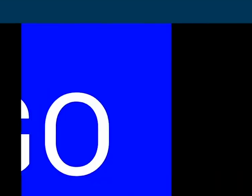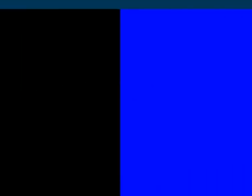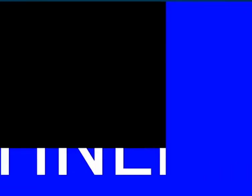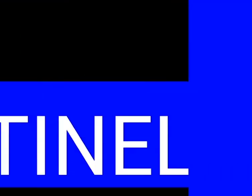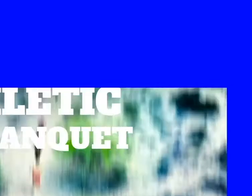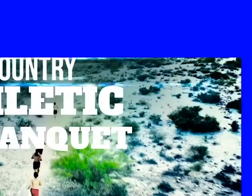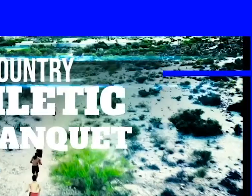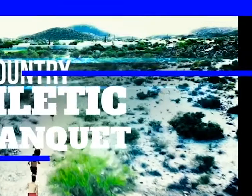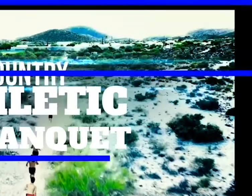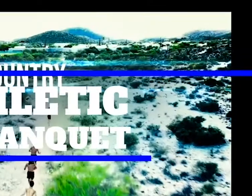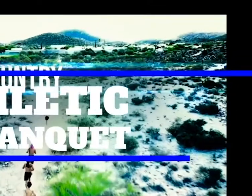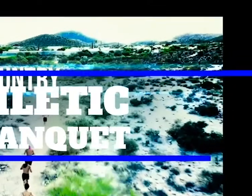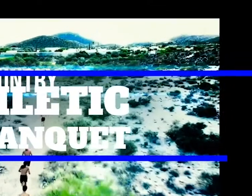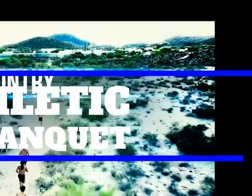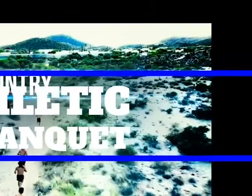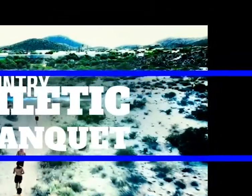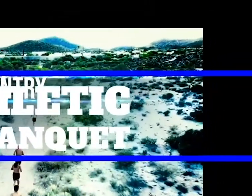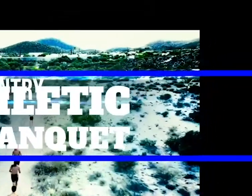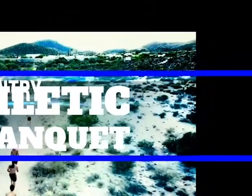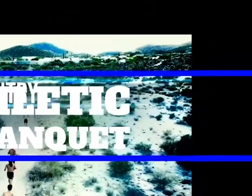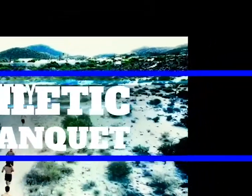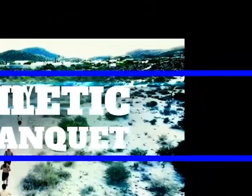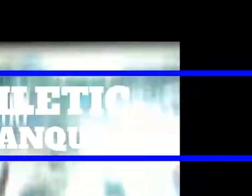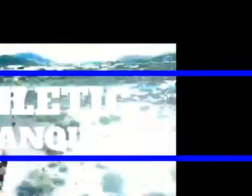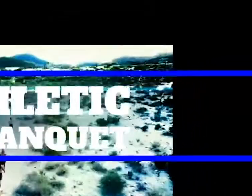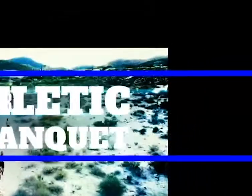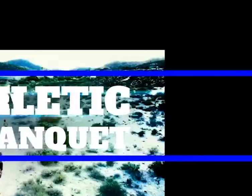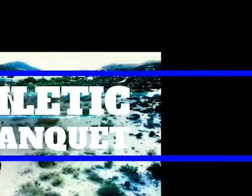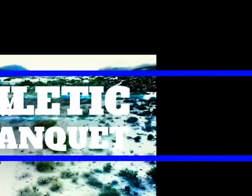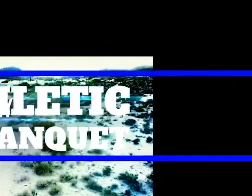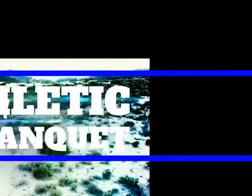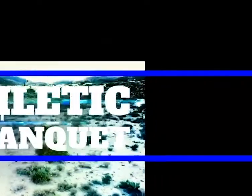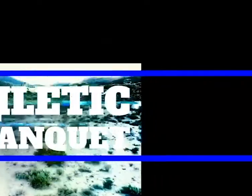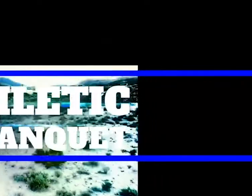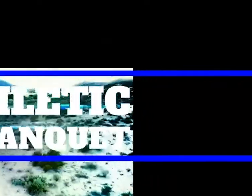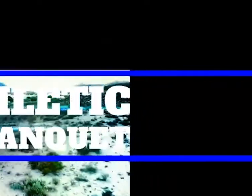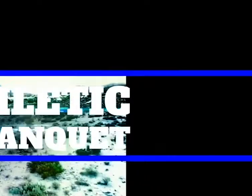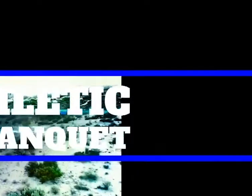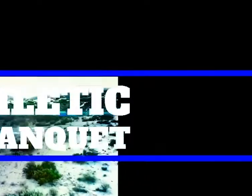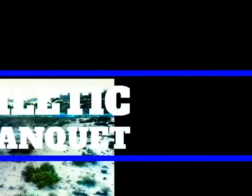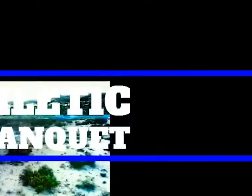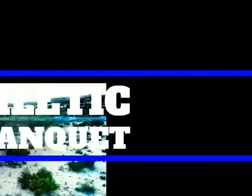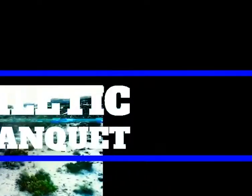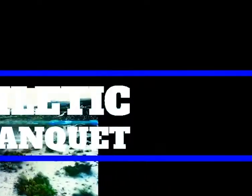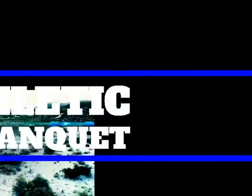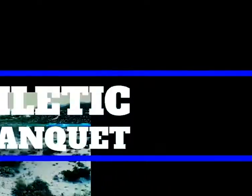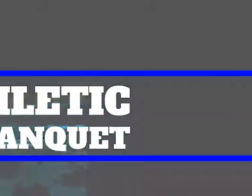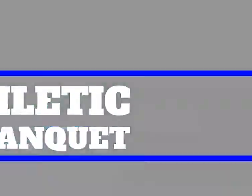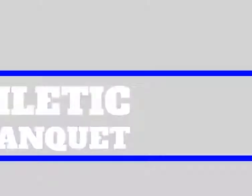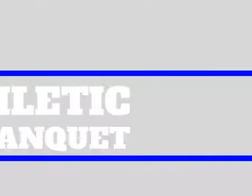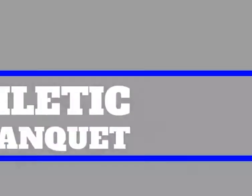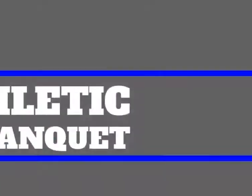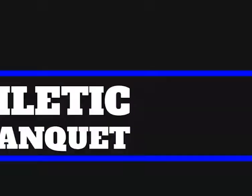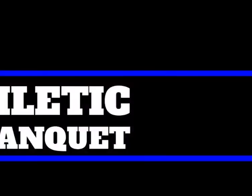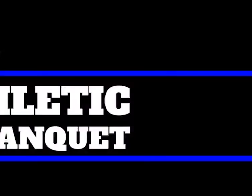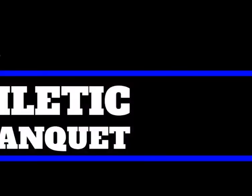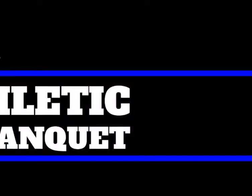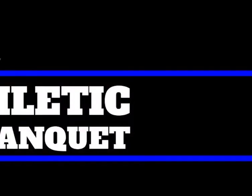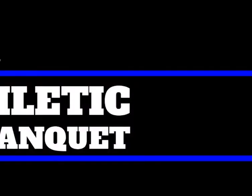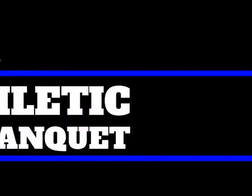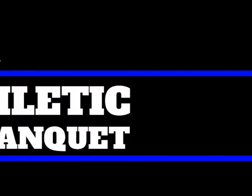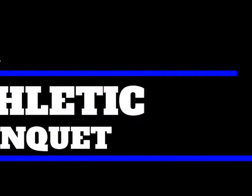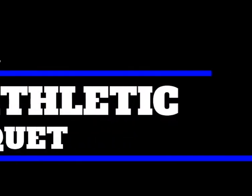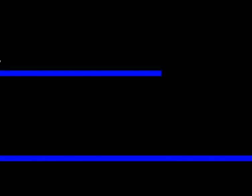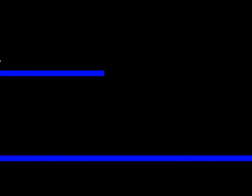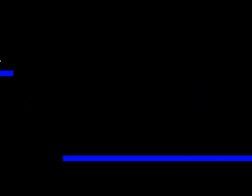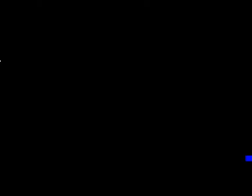The words "Go Sentinel" and "Cross Country Athletic Banquet" enter the screen, an aerial view of the desert with male runners on a trail.